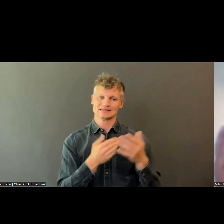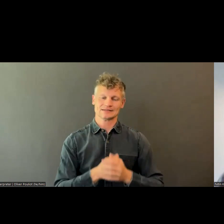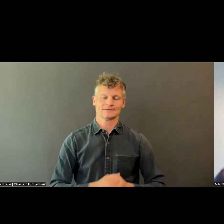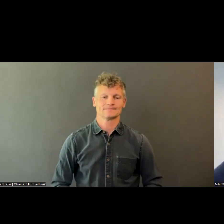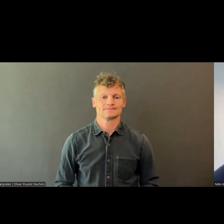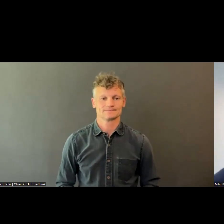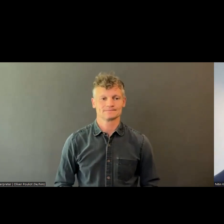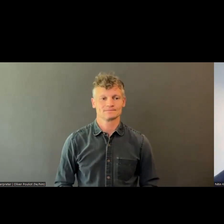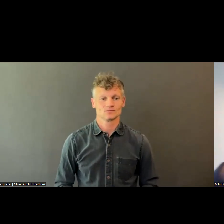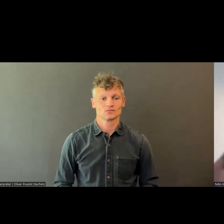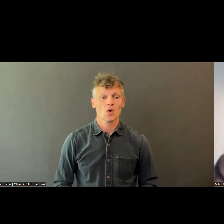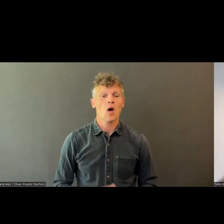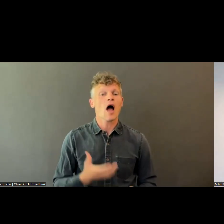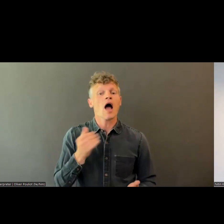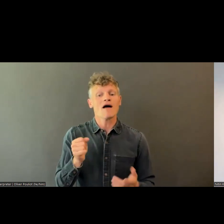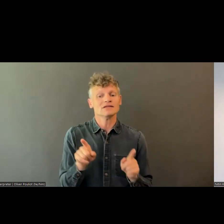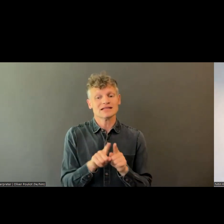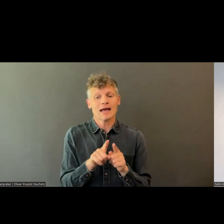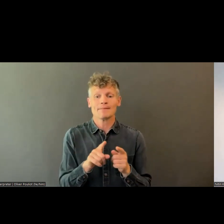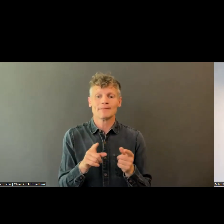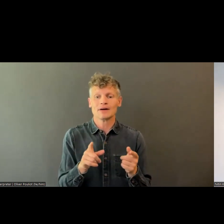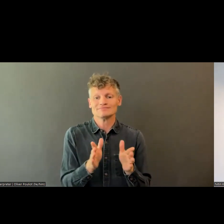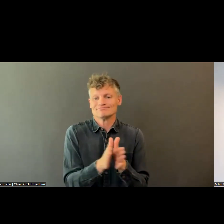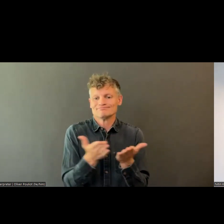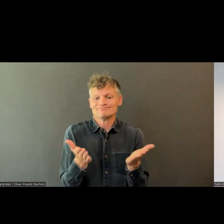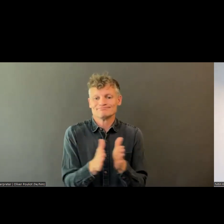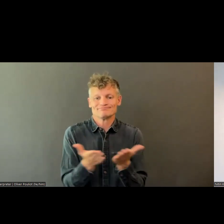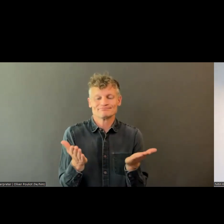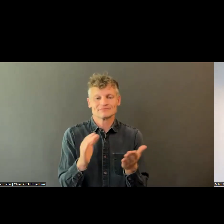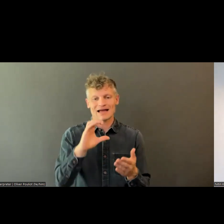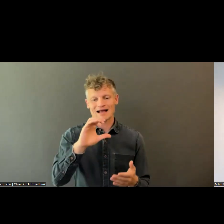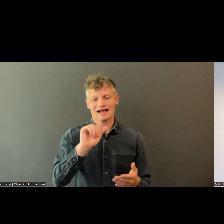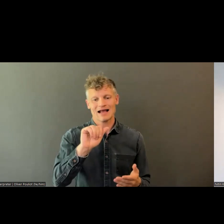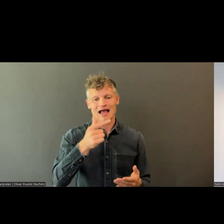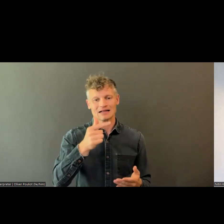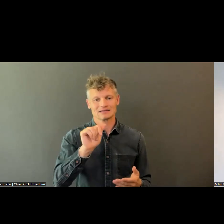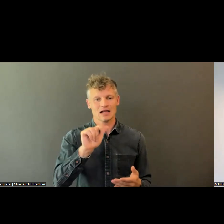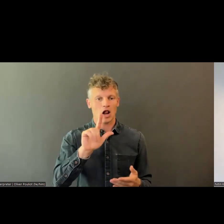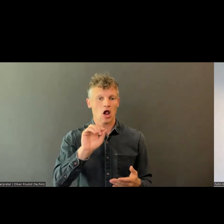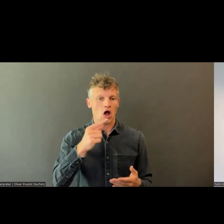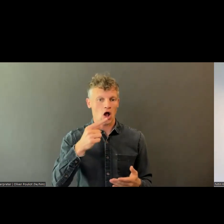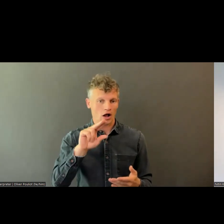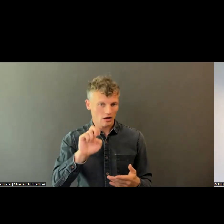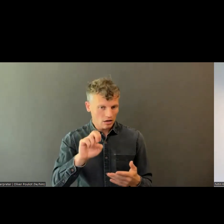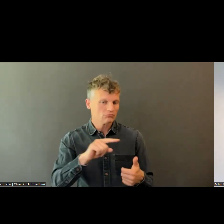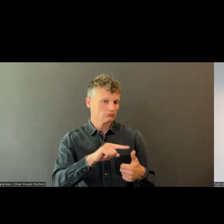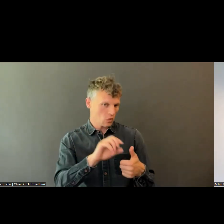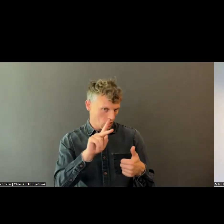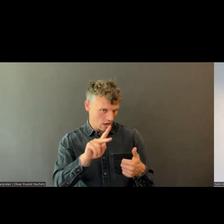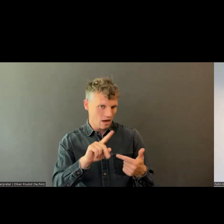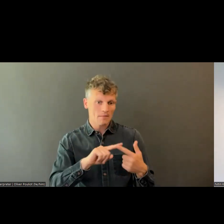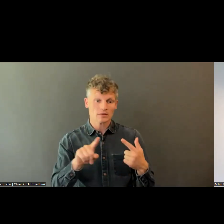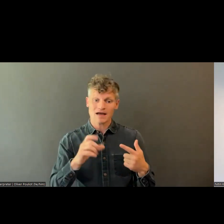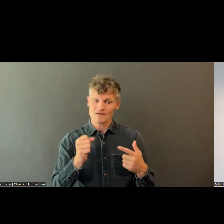leave you with that, and I'll hand back to Susan, and I'd be super happy to answer any specific questions that any of the other